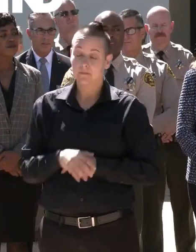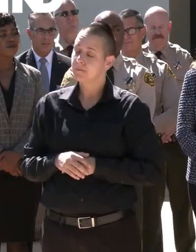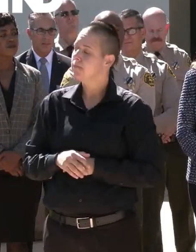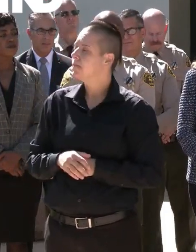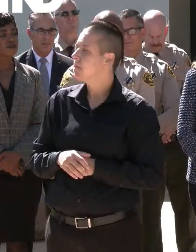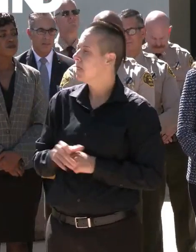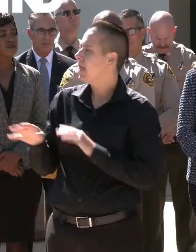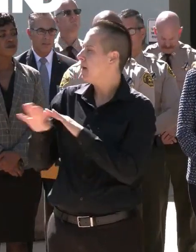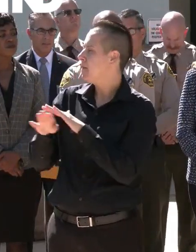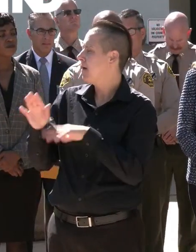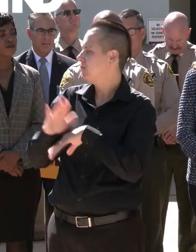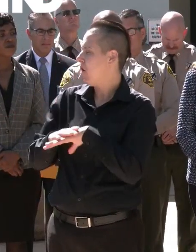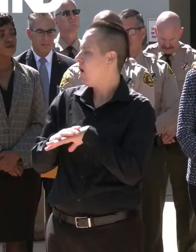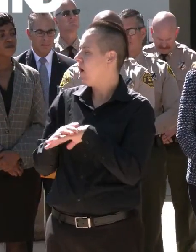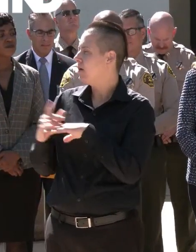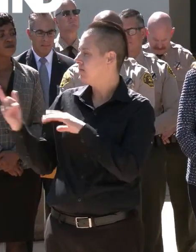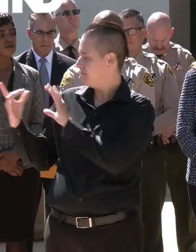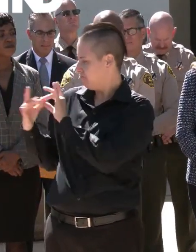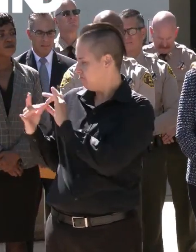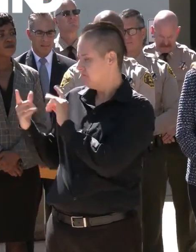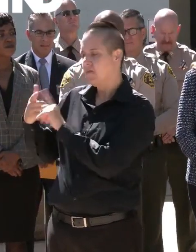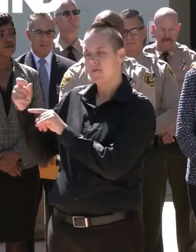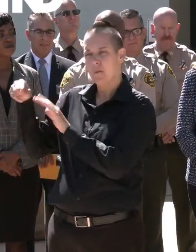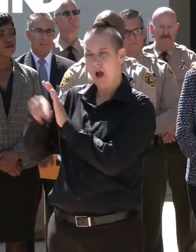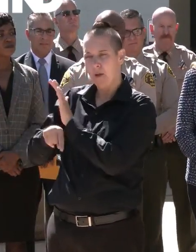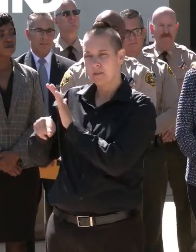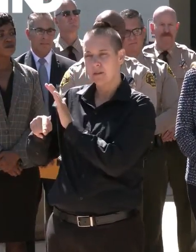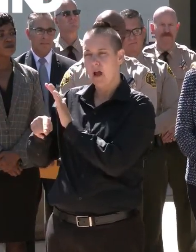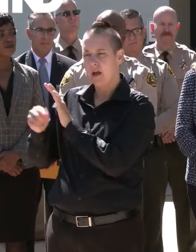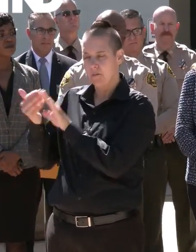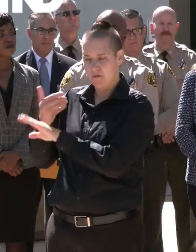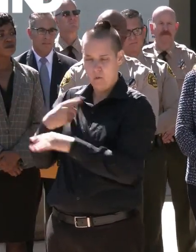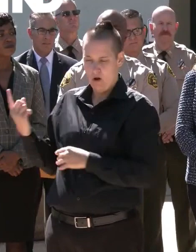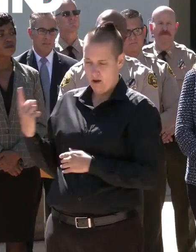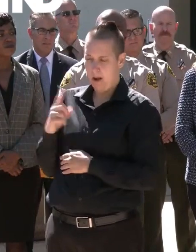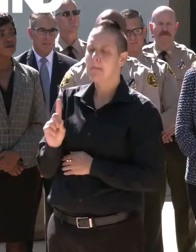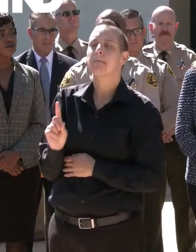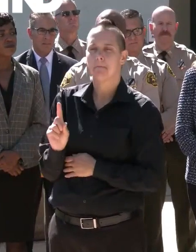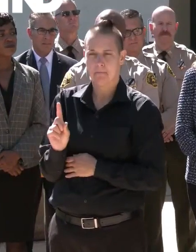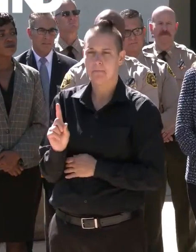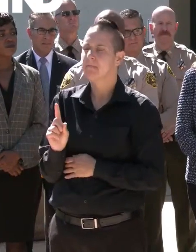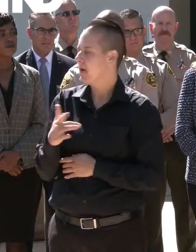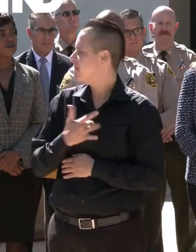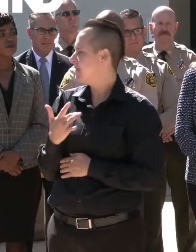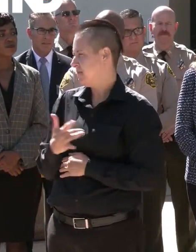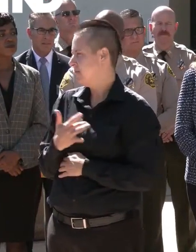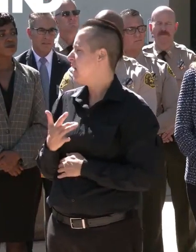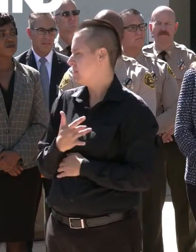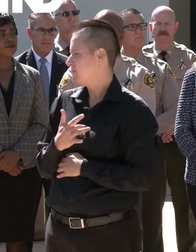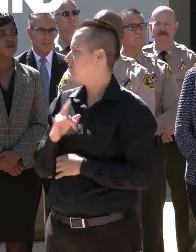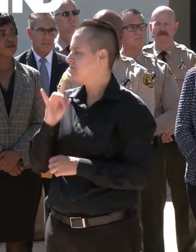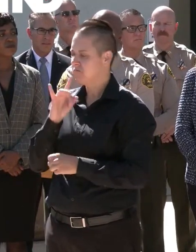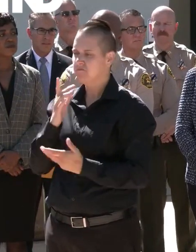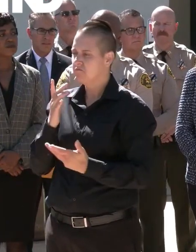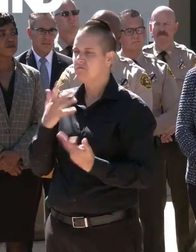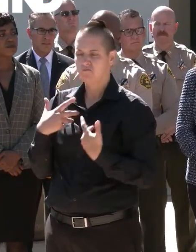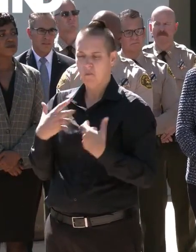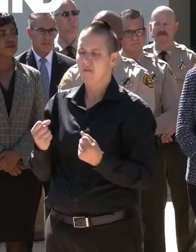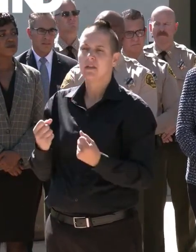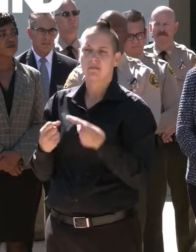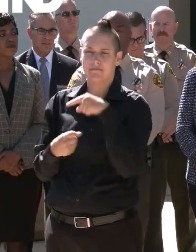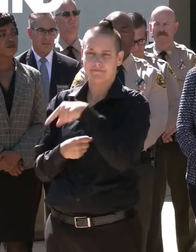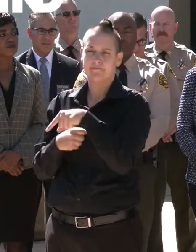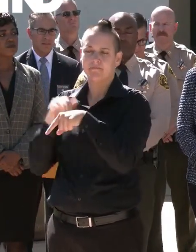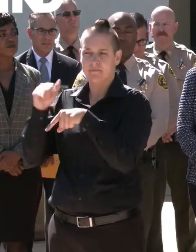Based on the debrief with our homicide detectives before coming out here, I feel extremely confident that